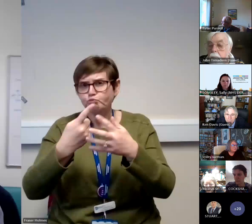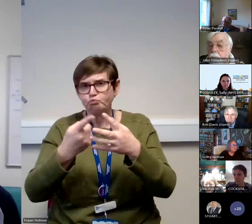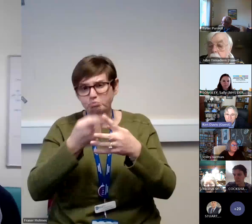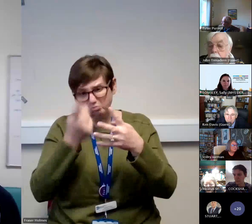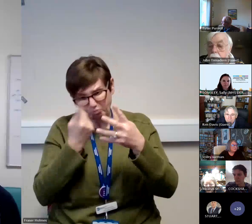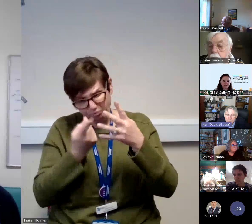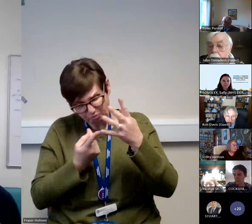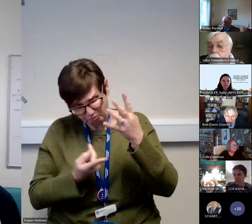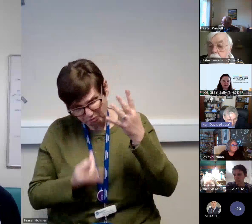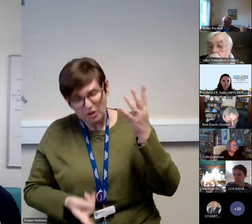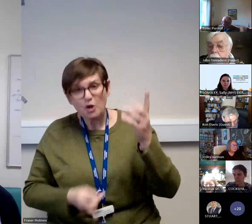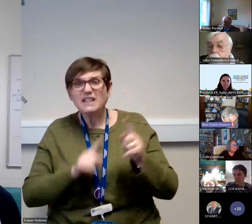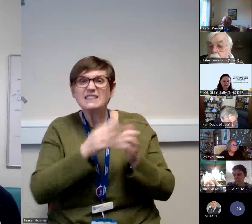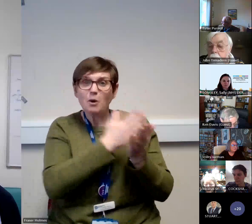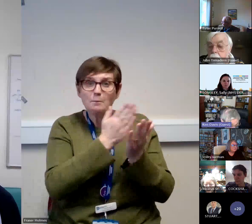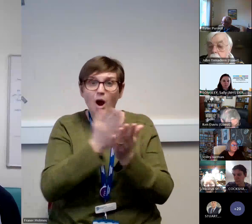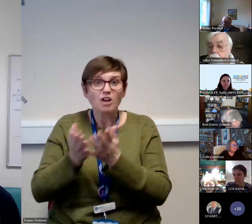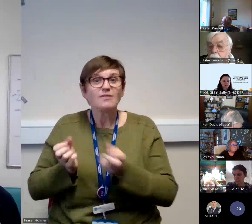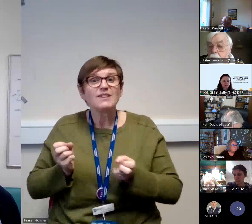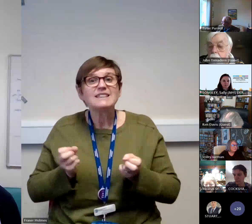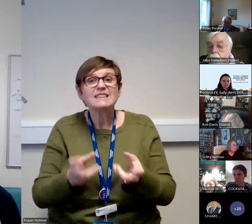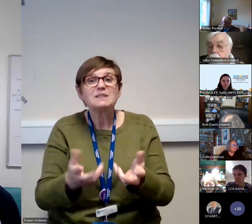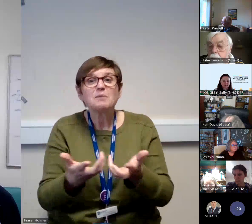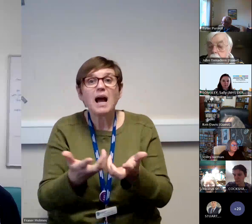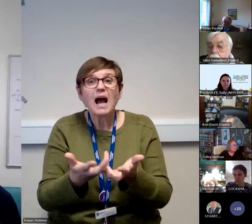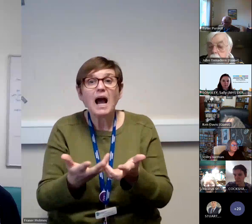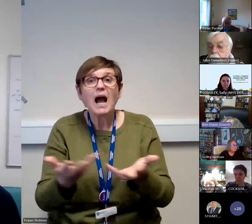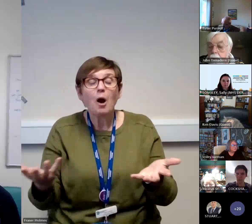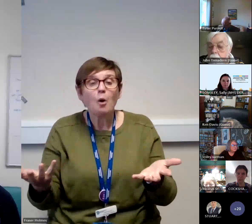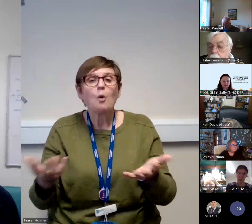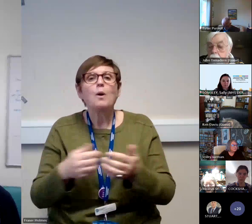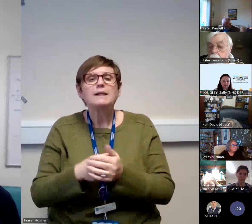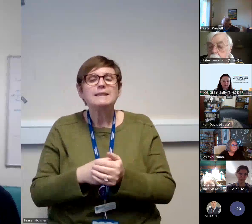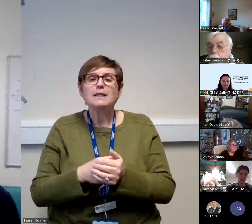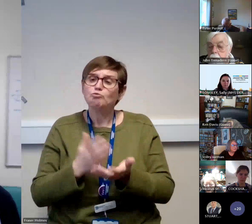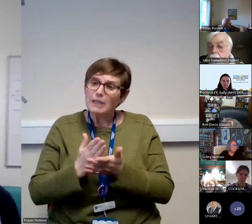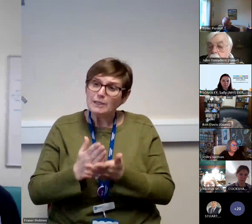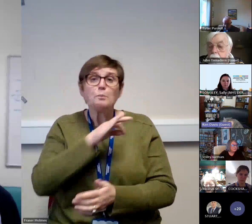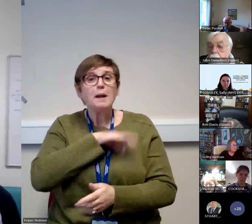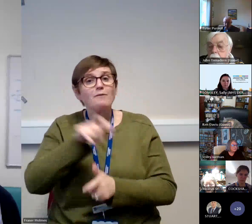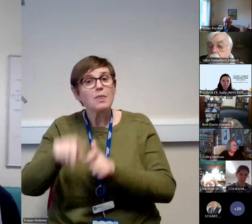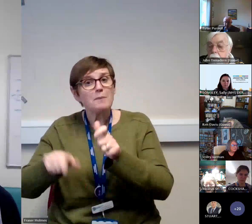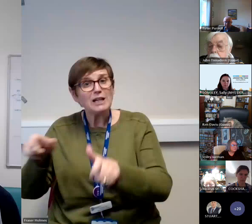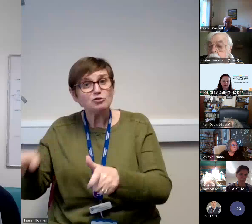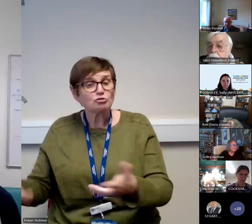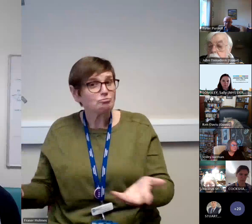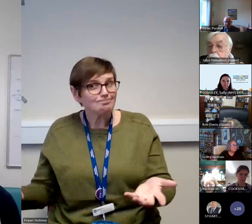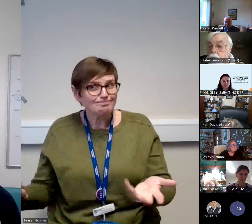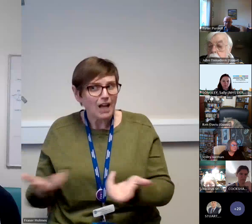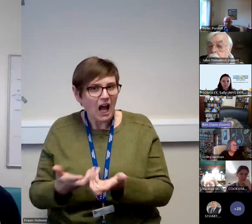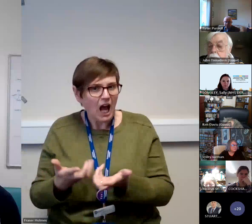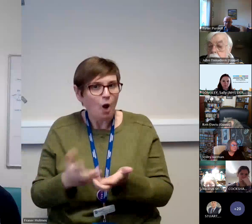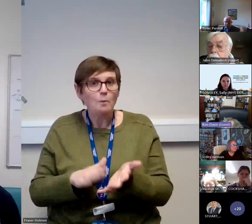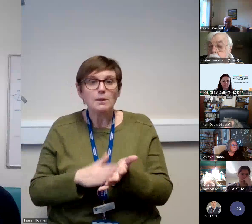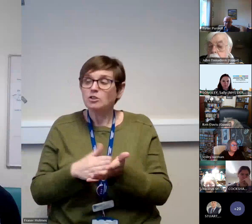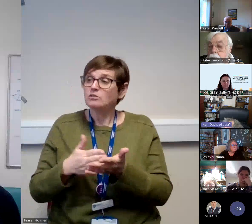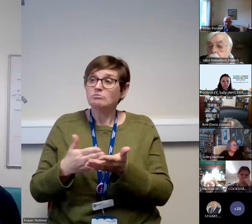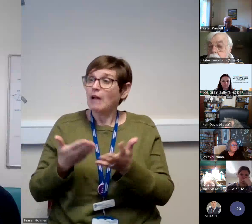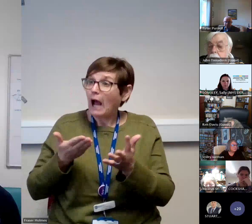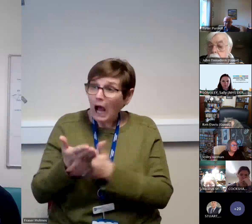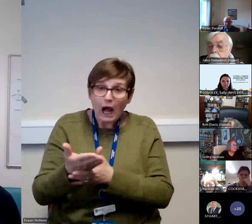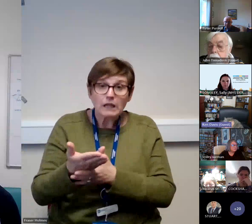various different parts of our system, ultimately for the benefit of patients, so that we can, open access out